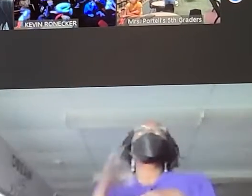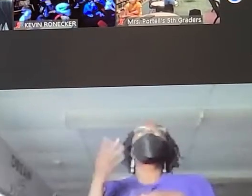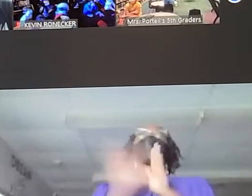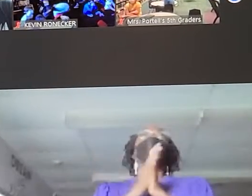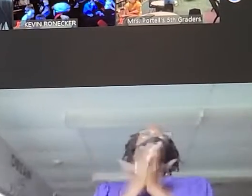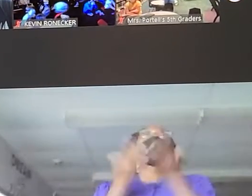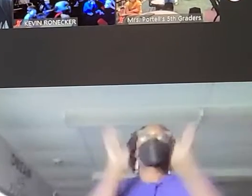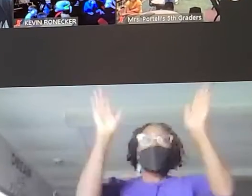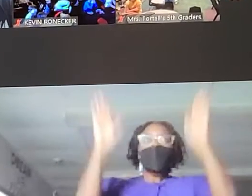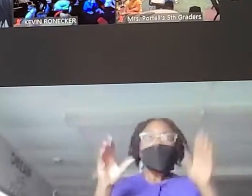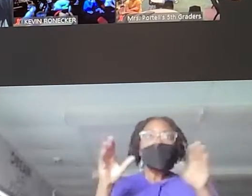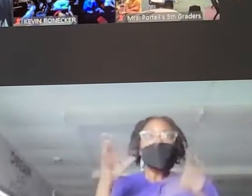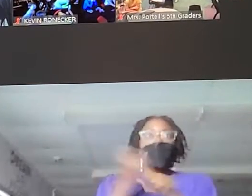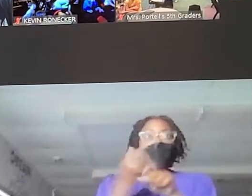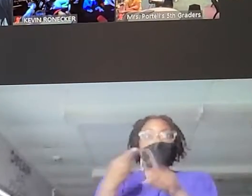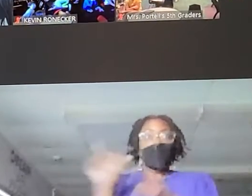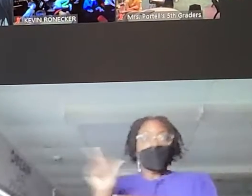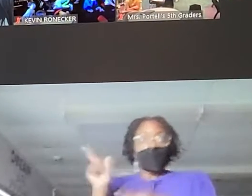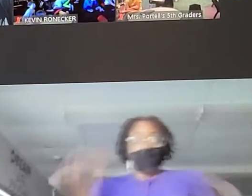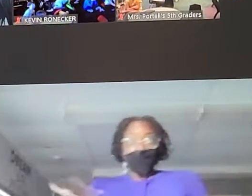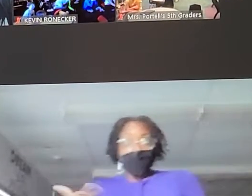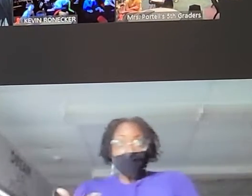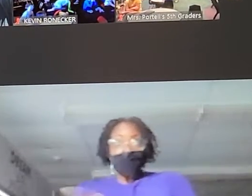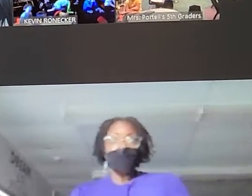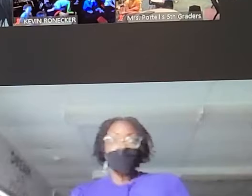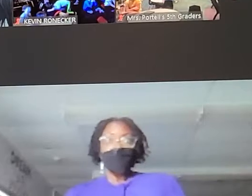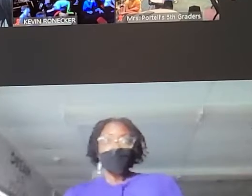Did you get that from the Pond Library?